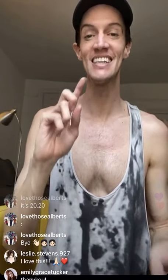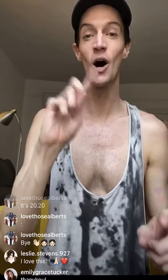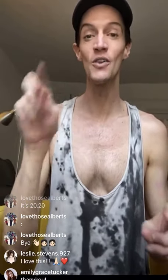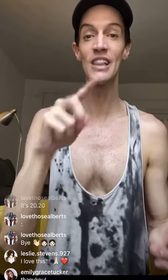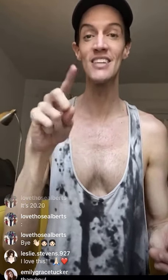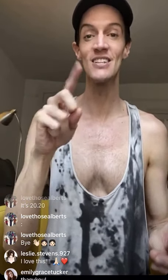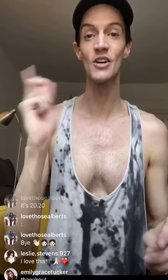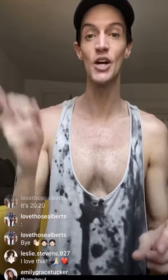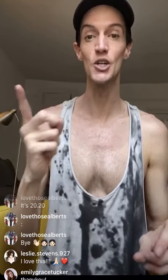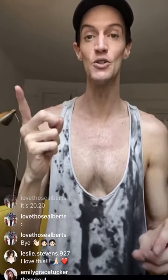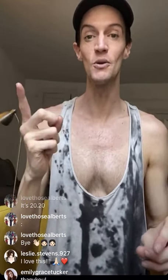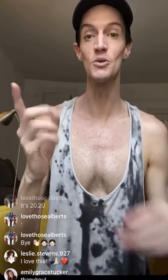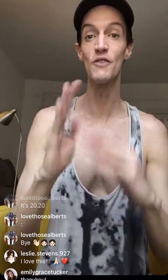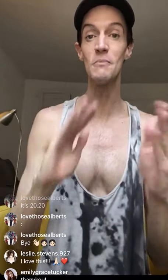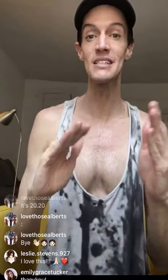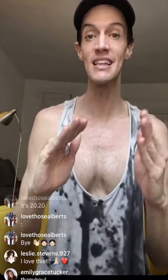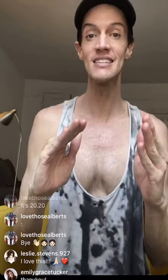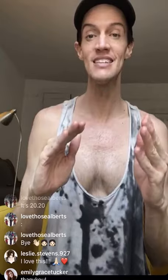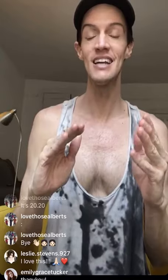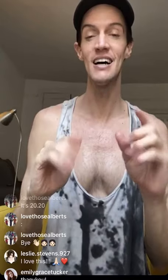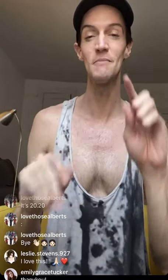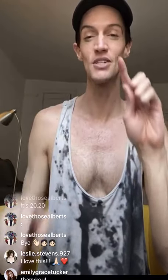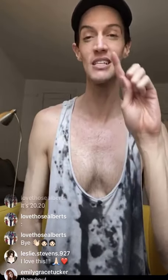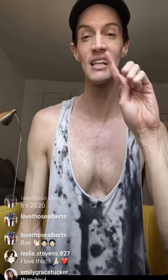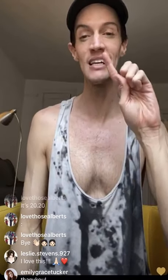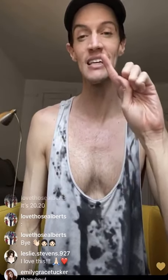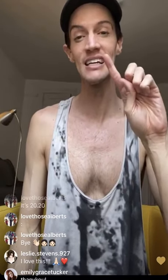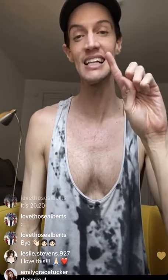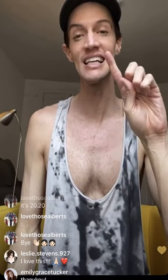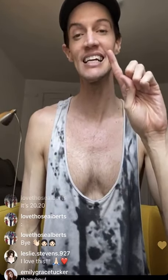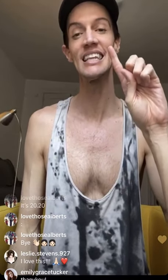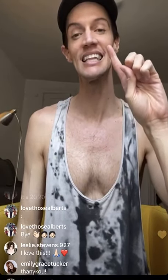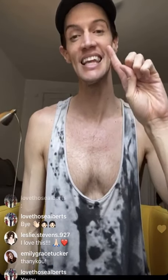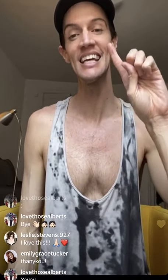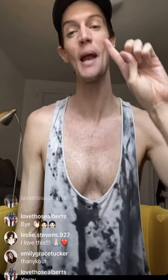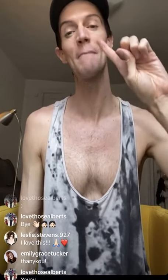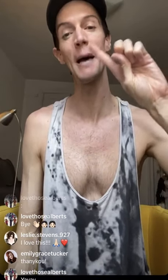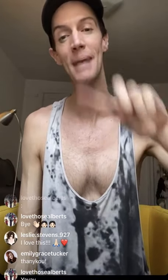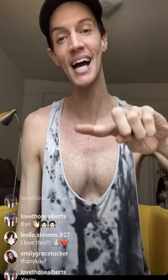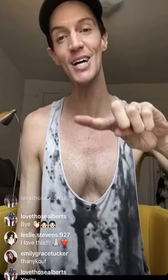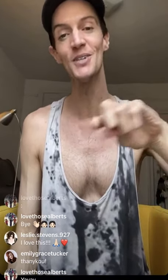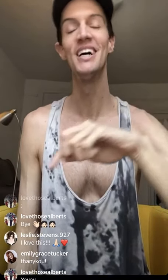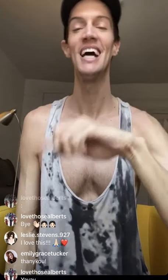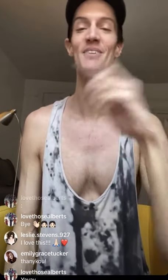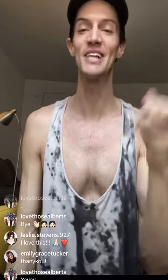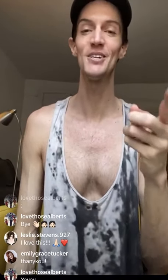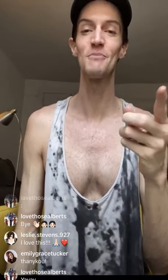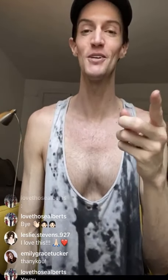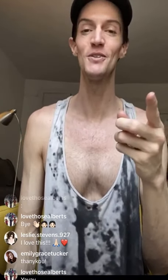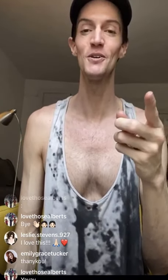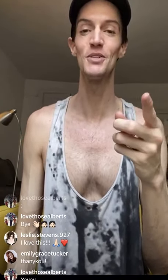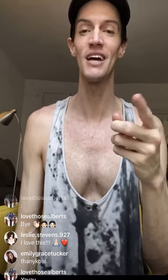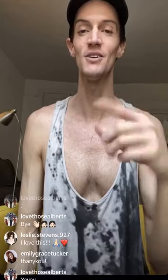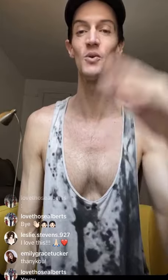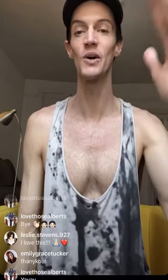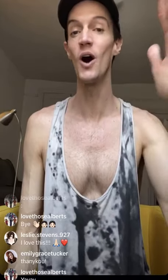all the lessons are on YouTube. So if you missed a lesson, just click the link in my bio, and it'll take you to my YouTube channel where all of